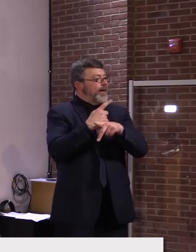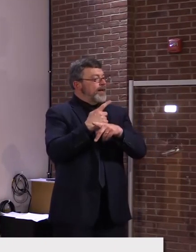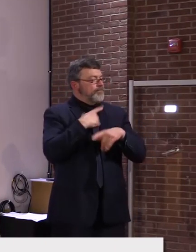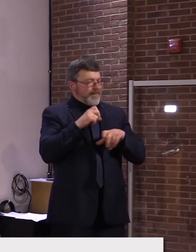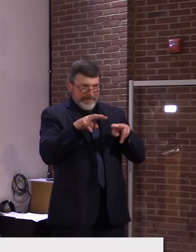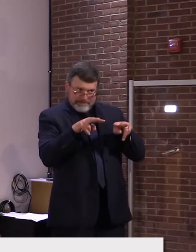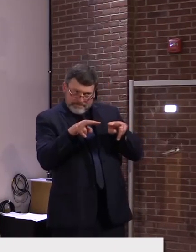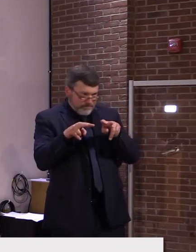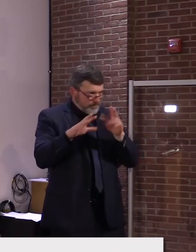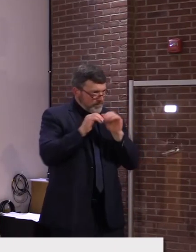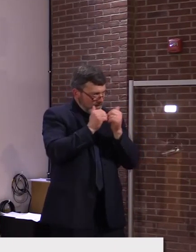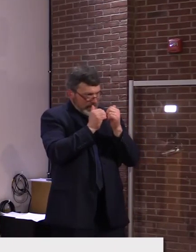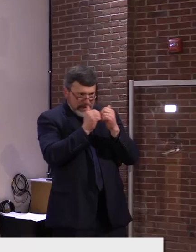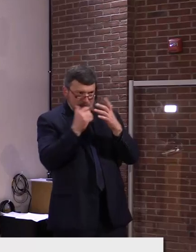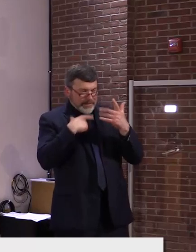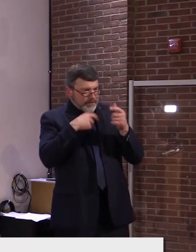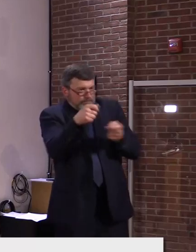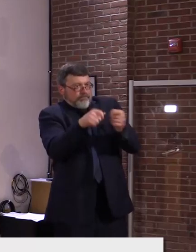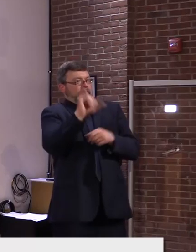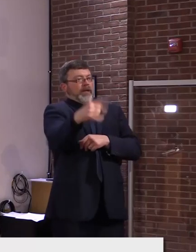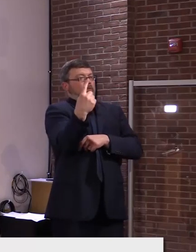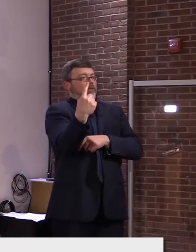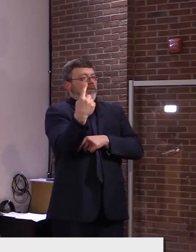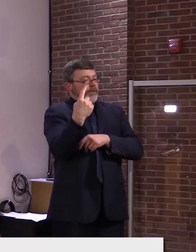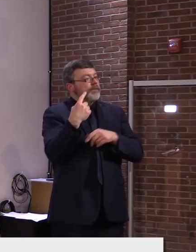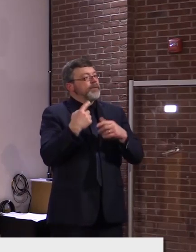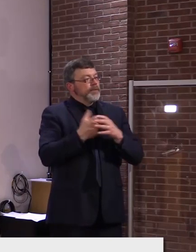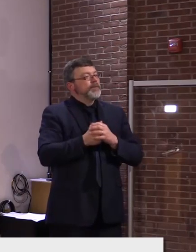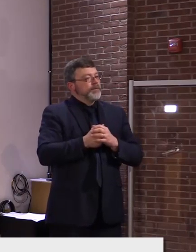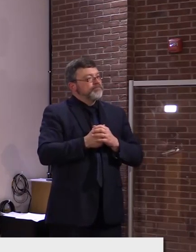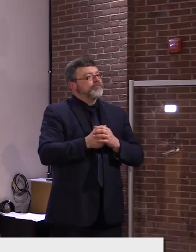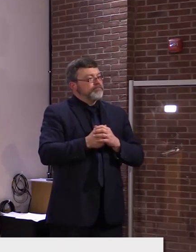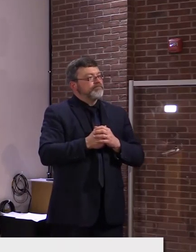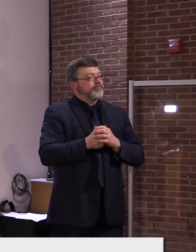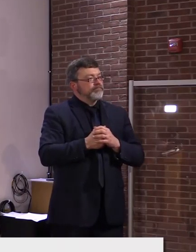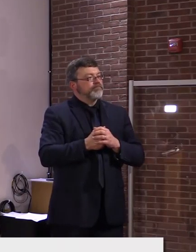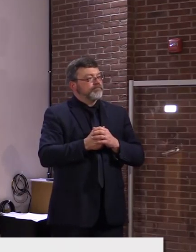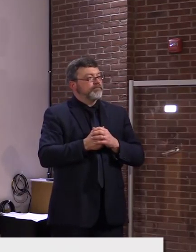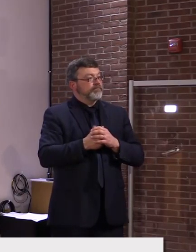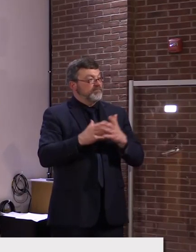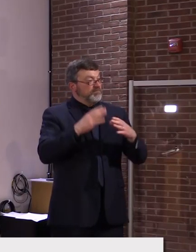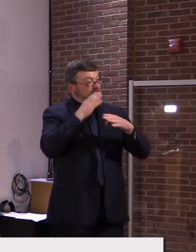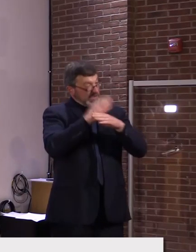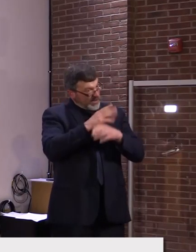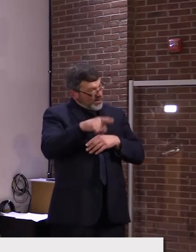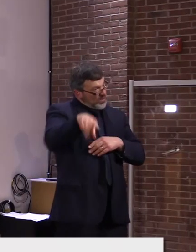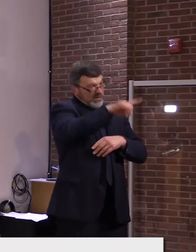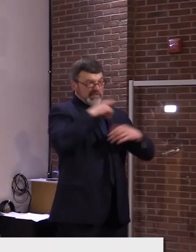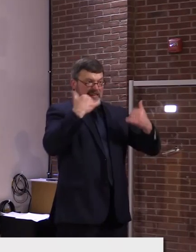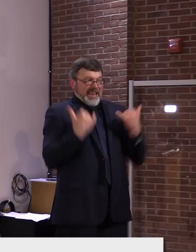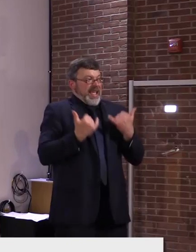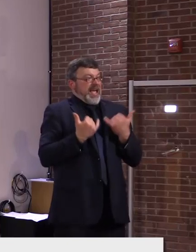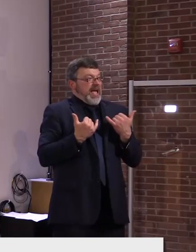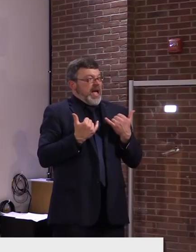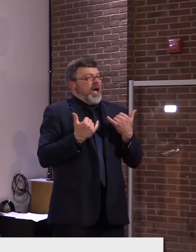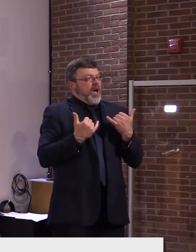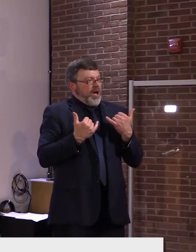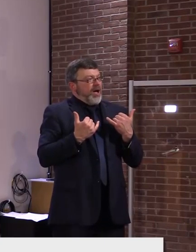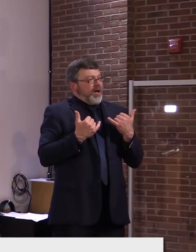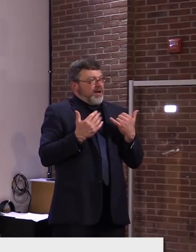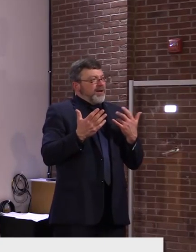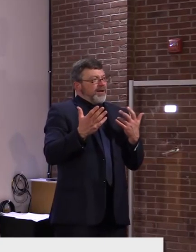than 400,000 Vermonters who've been vaccinated so far. Your shot is waiting, and we will keep doing